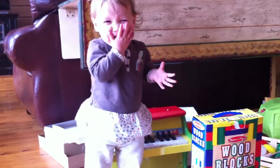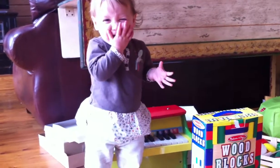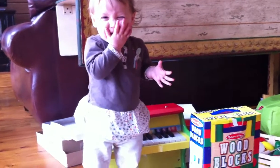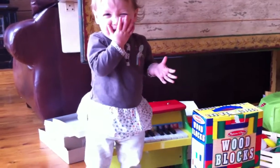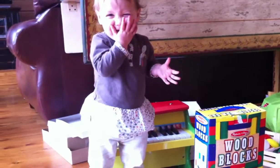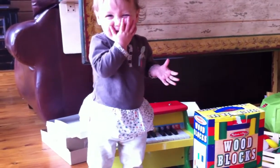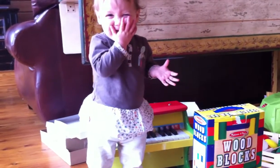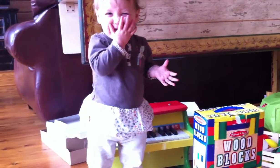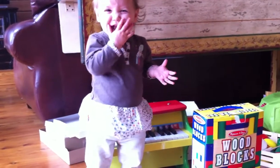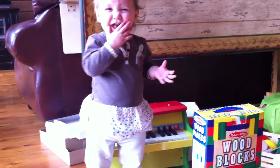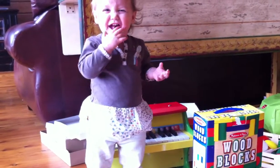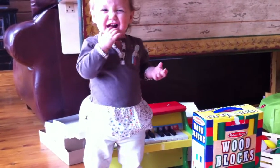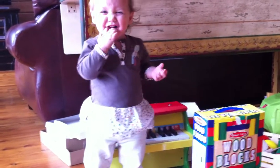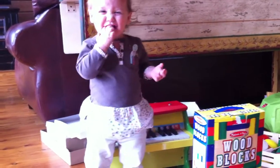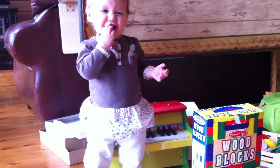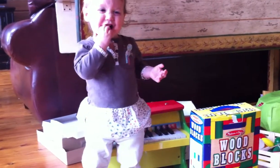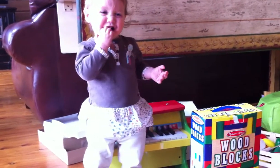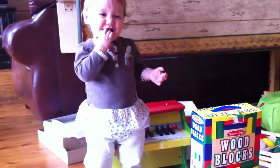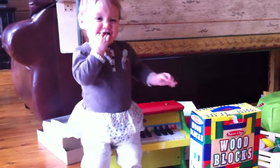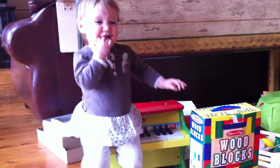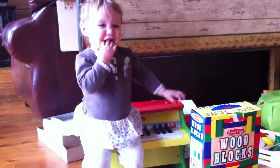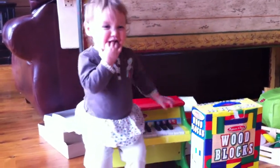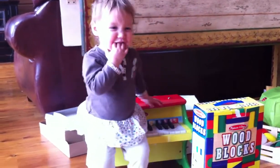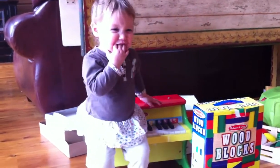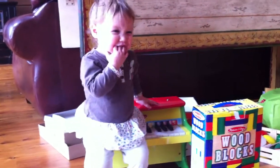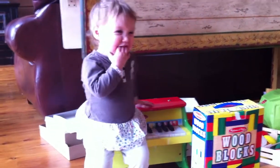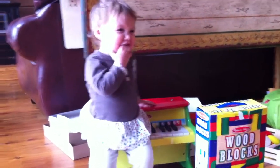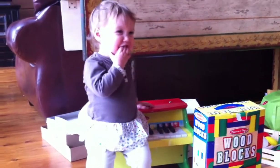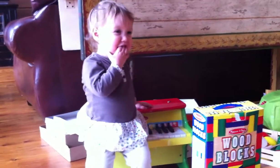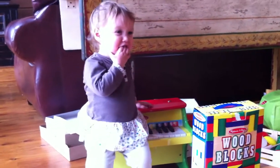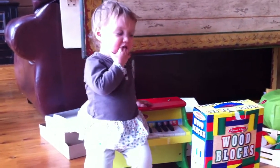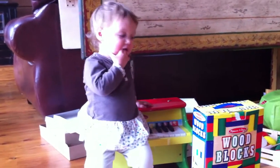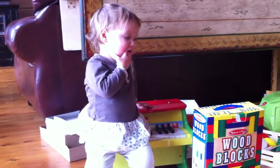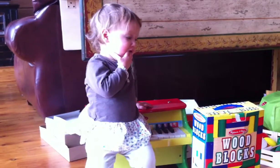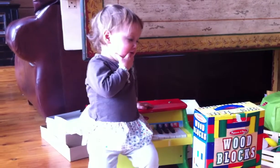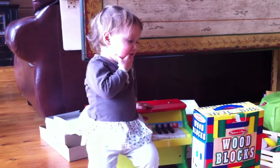Yeah. Thank you. you. Can you sign please?